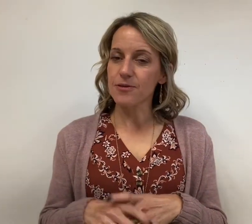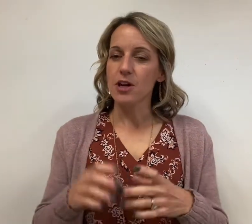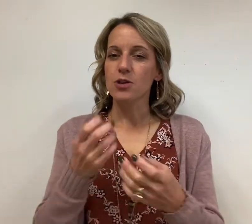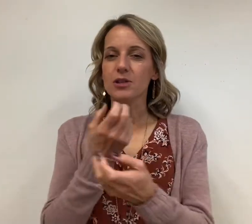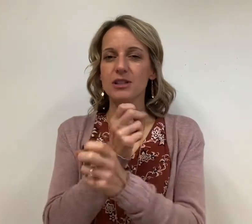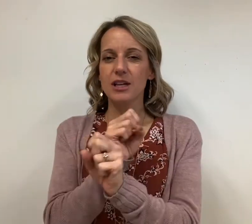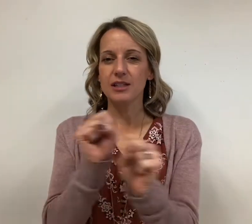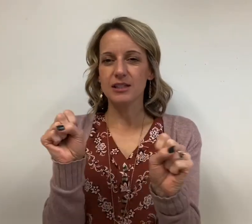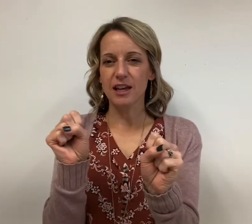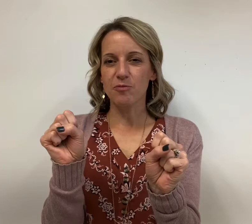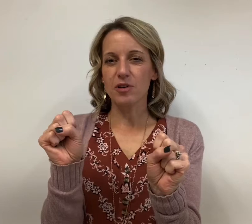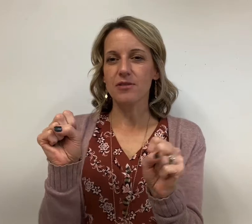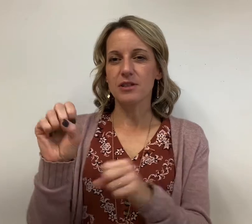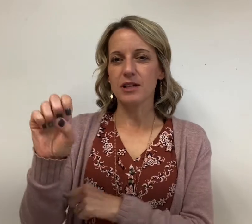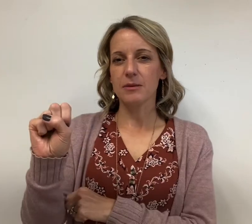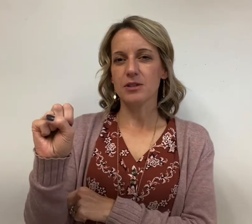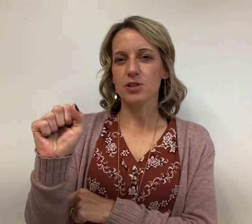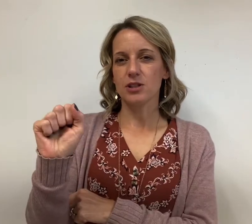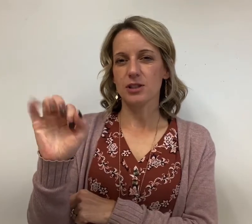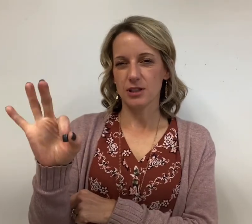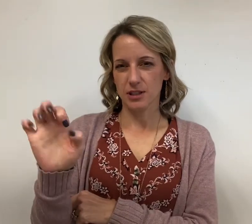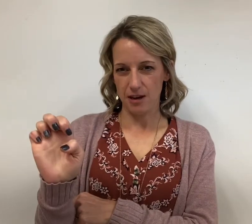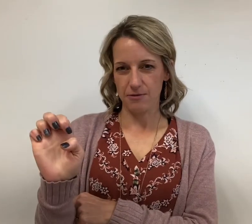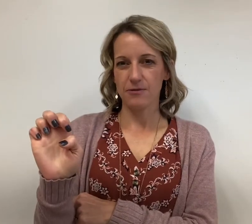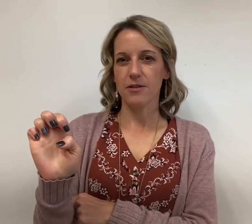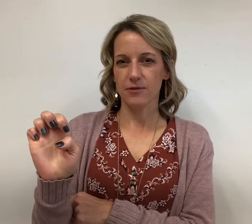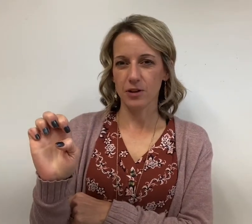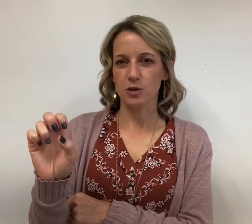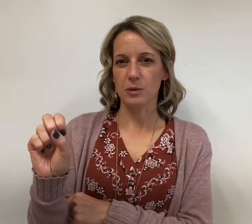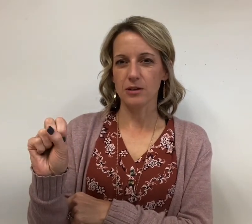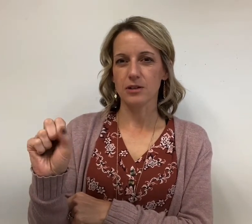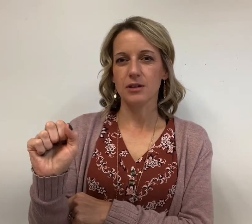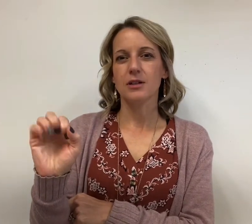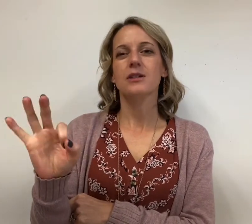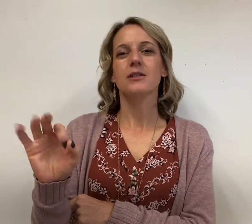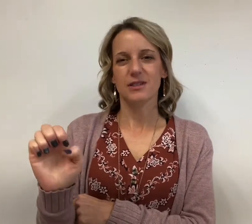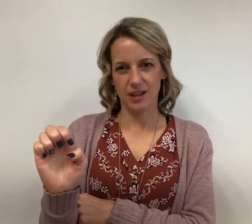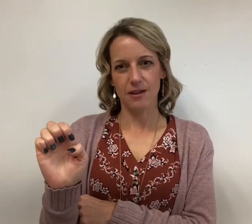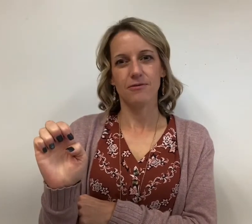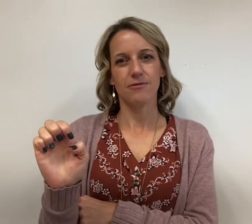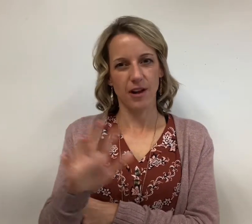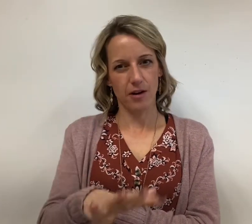You can sign safe, but oftentimes it's just safe, finger spelled, safe area.